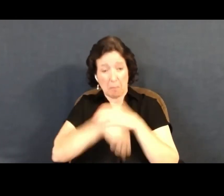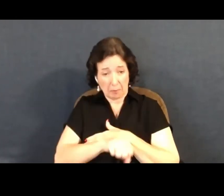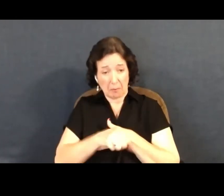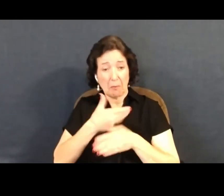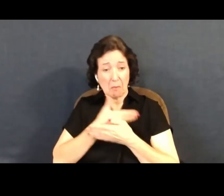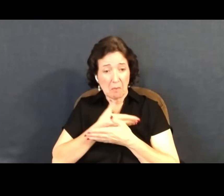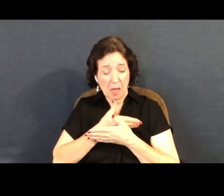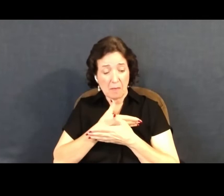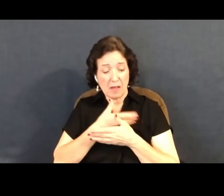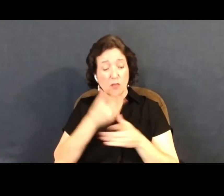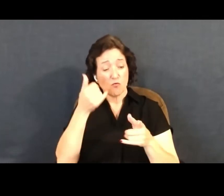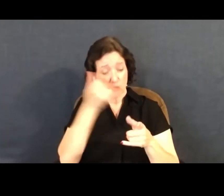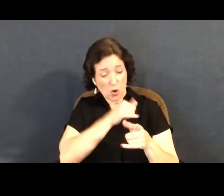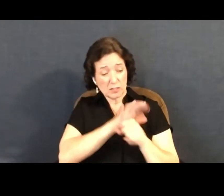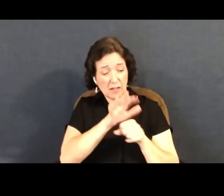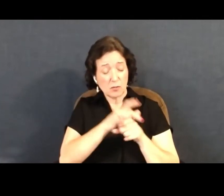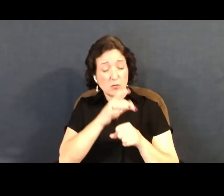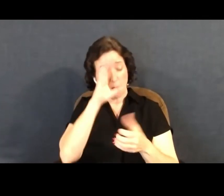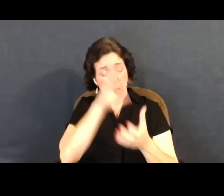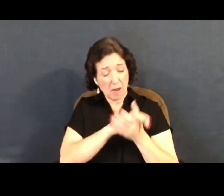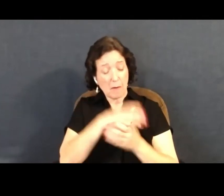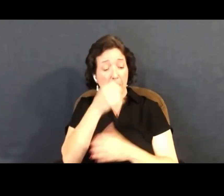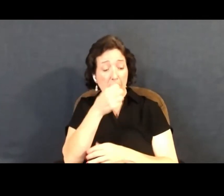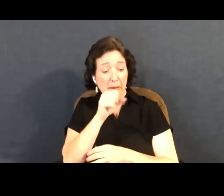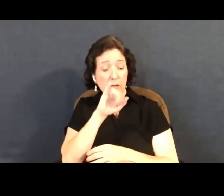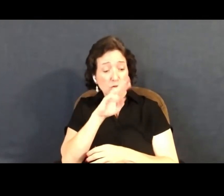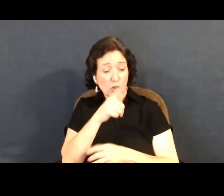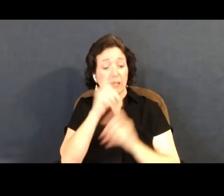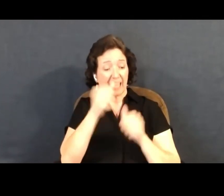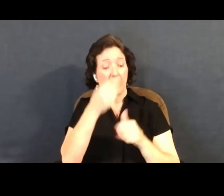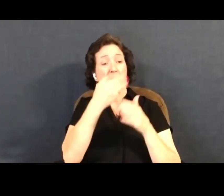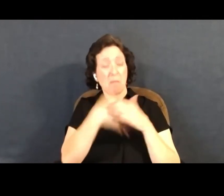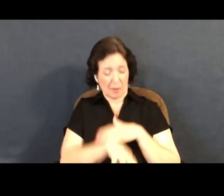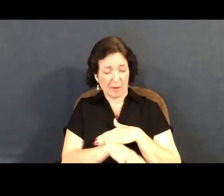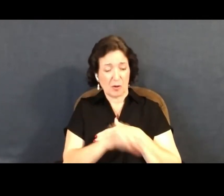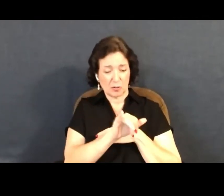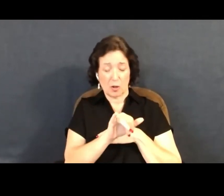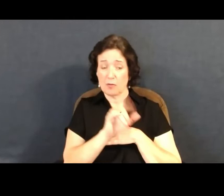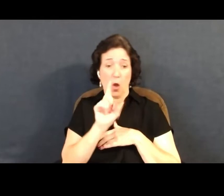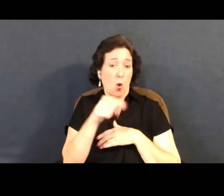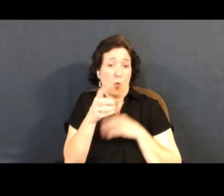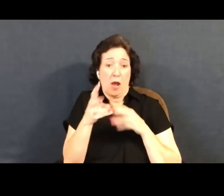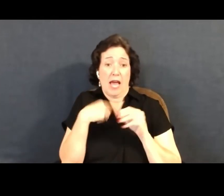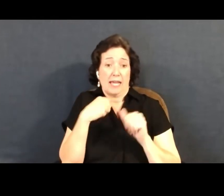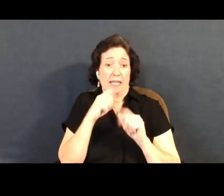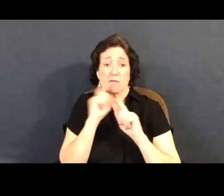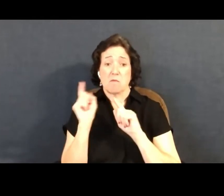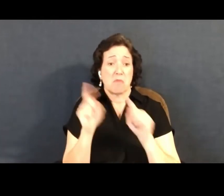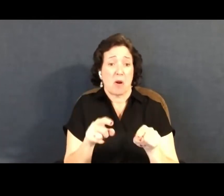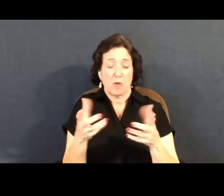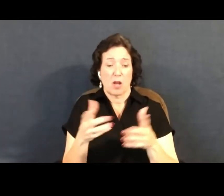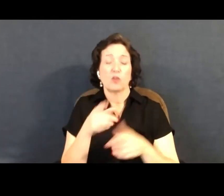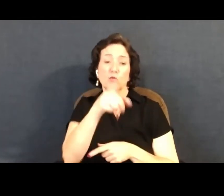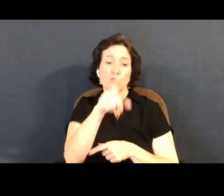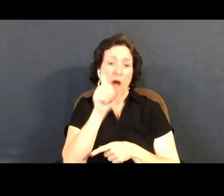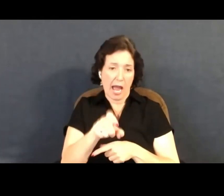foolish enough to believe that a milk jug can give birth, then the only ruling I can give in this case is you have